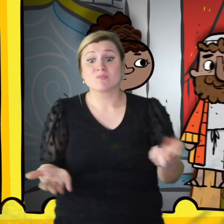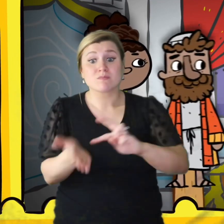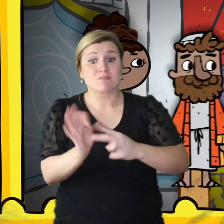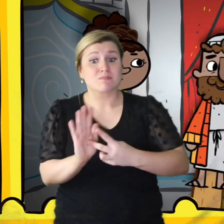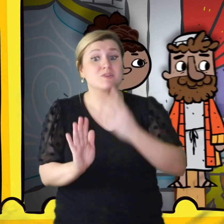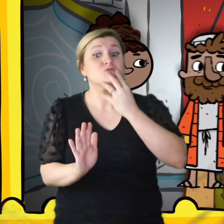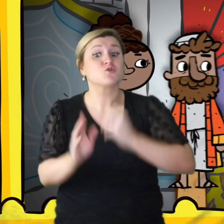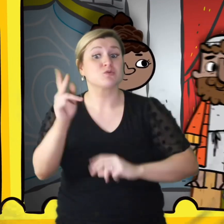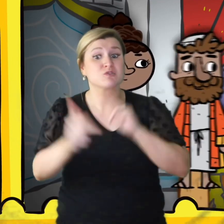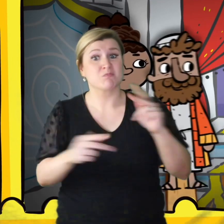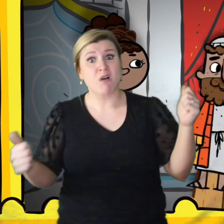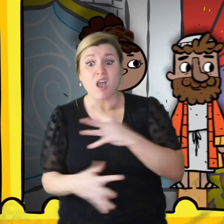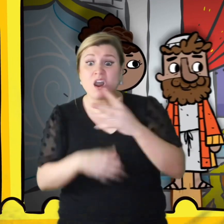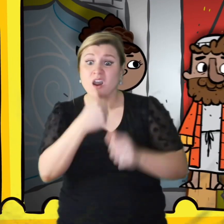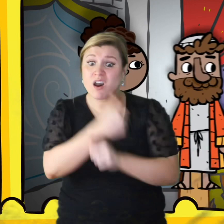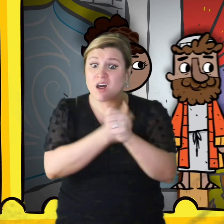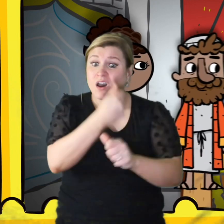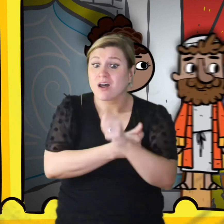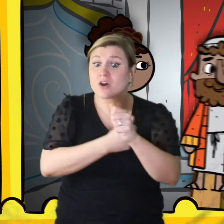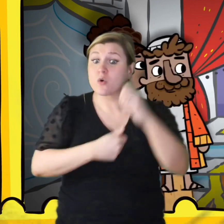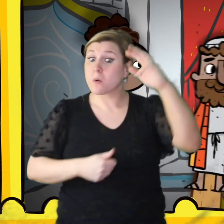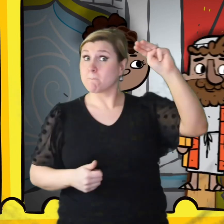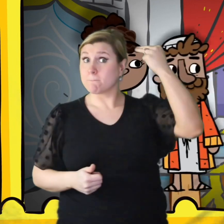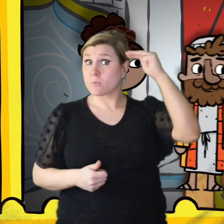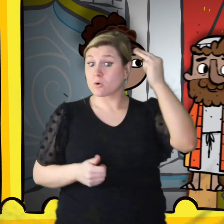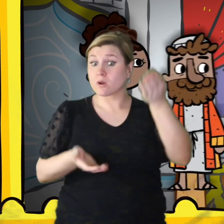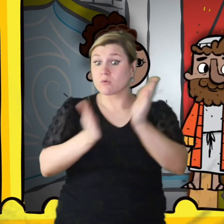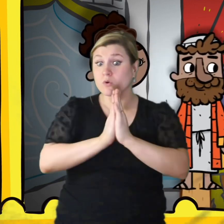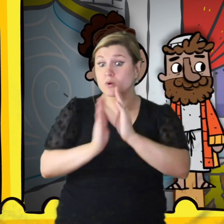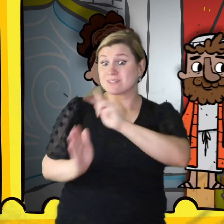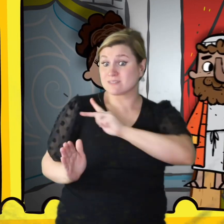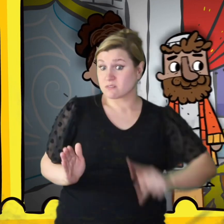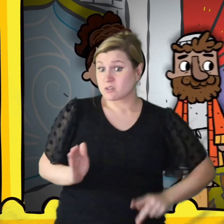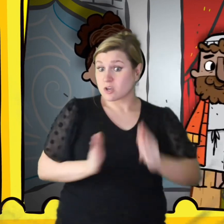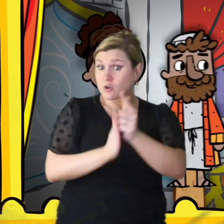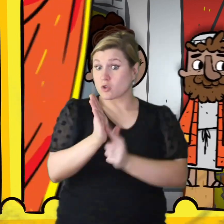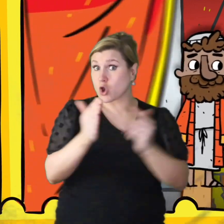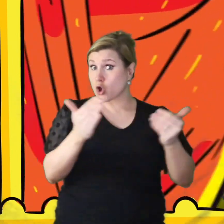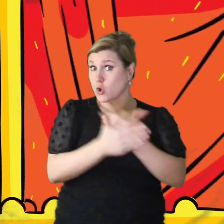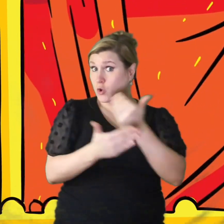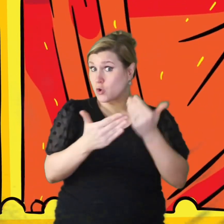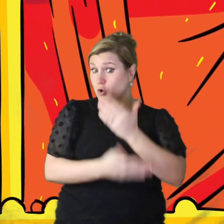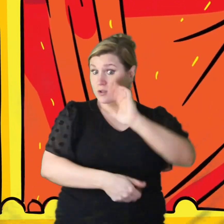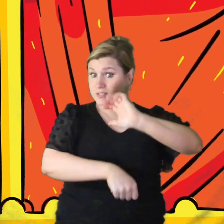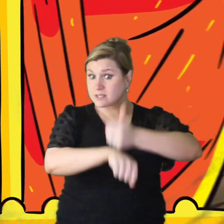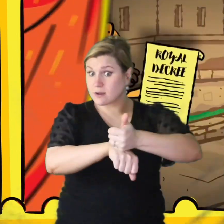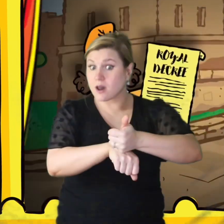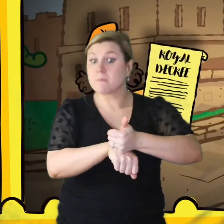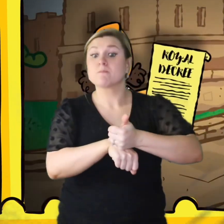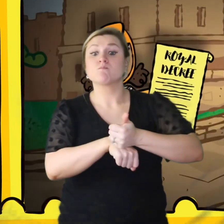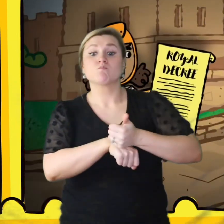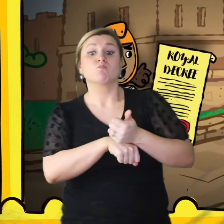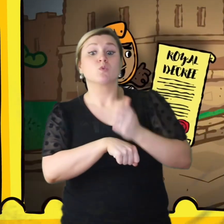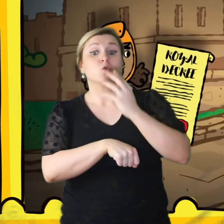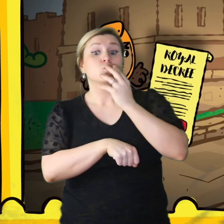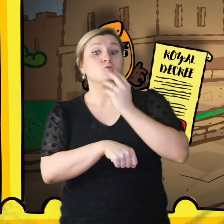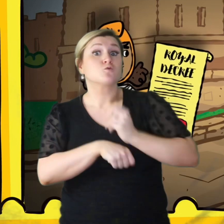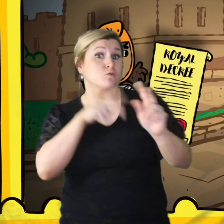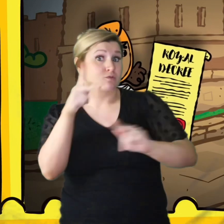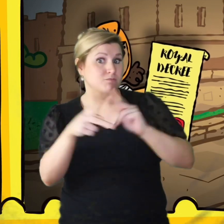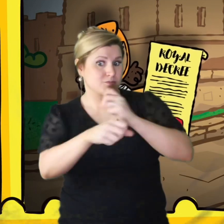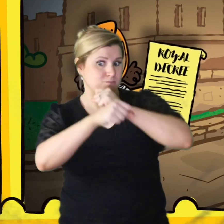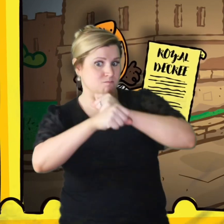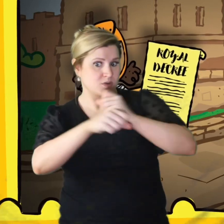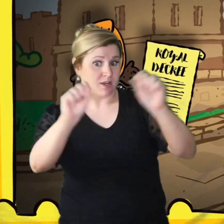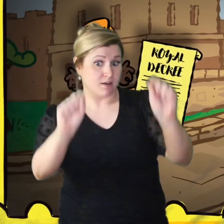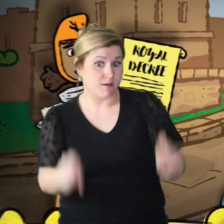to issue a new decree so that the Jews could defend themselves. The king did, and the Jews defeated all their